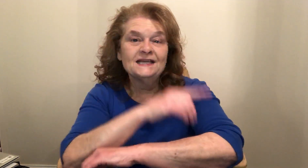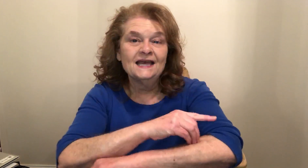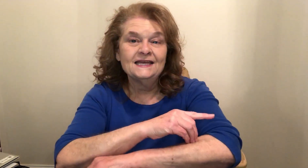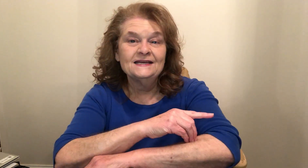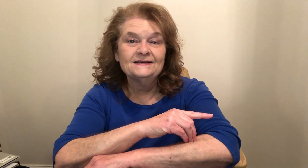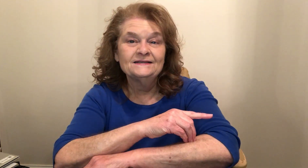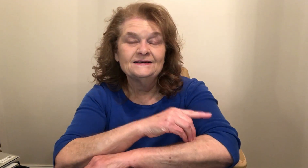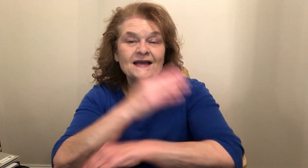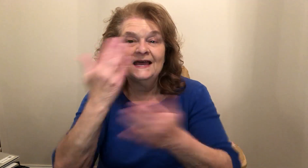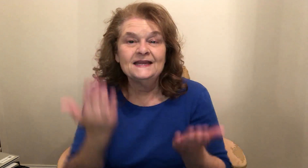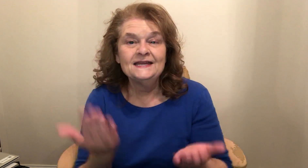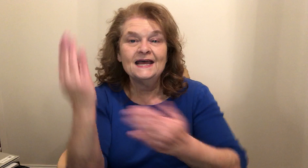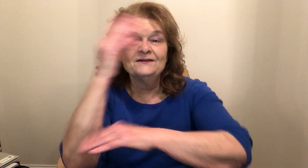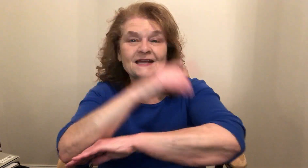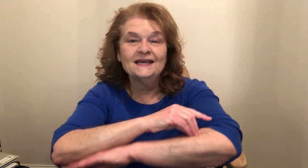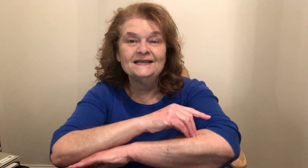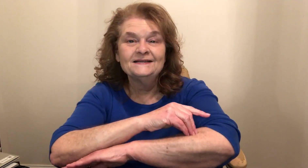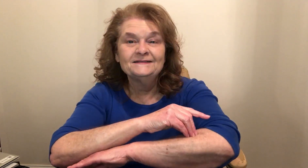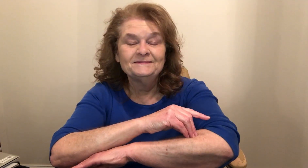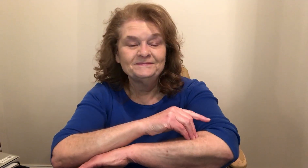today, nowadays.